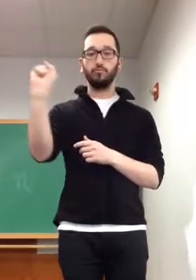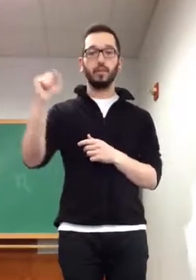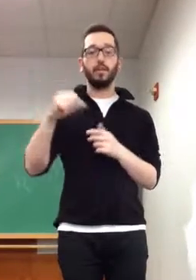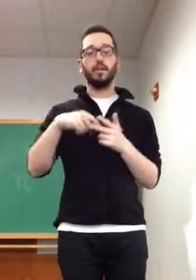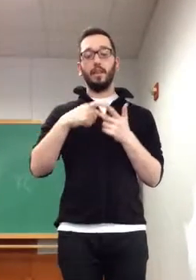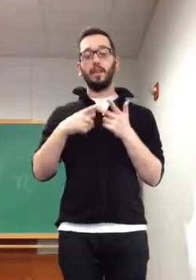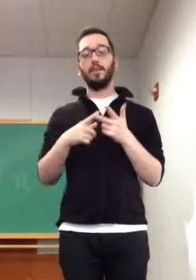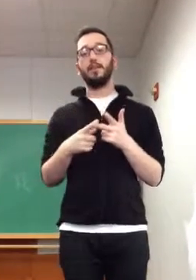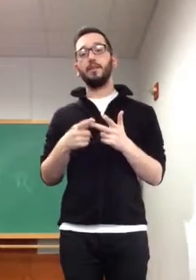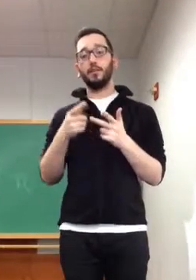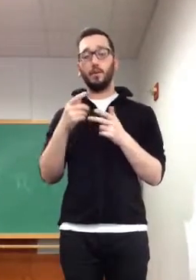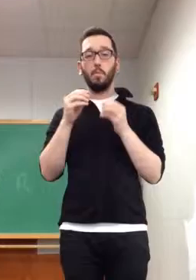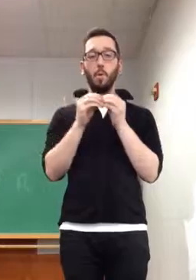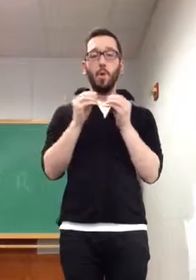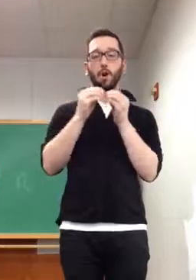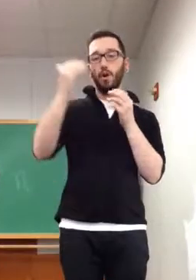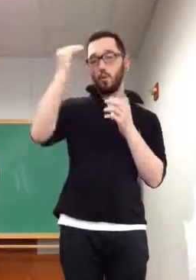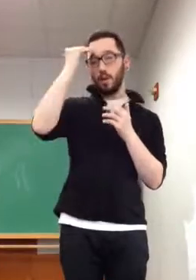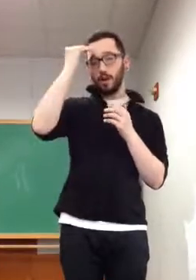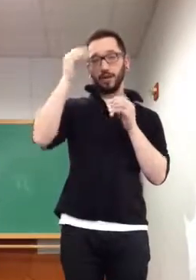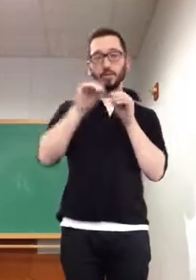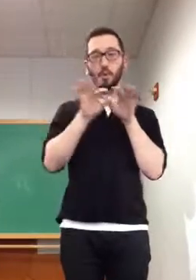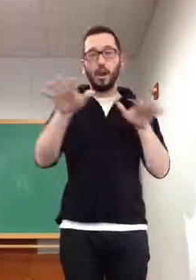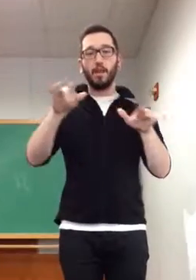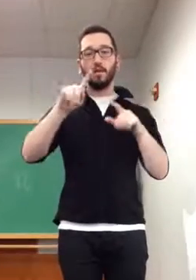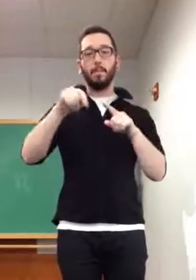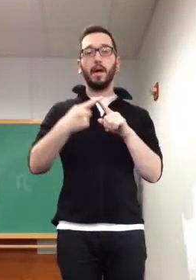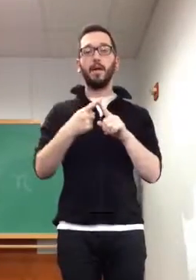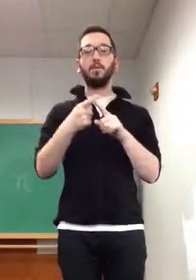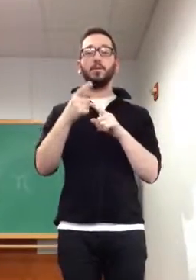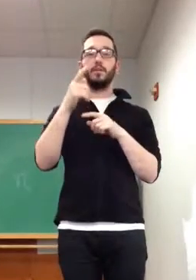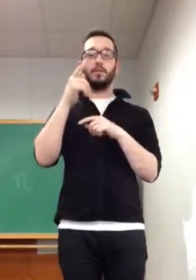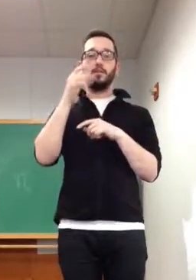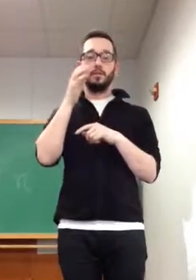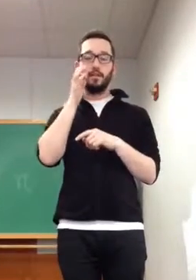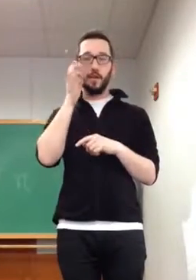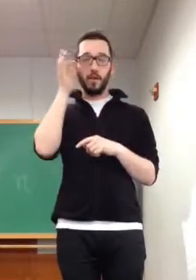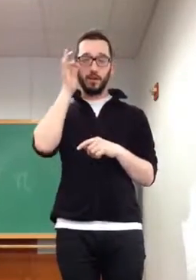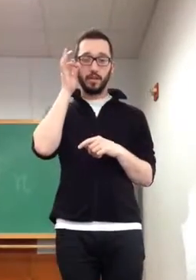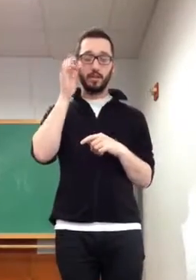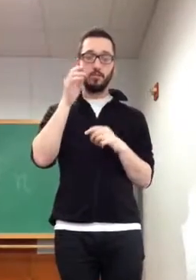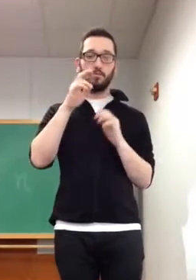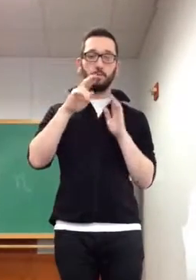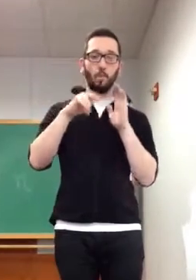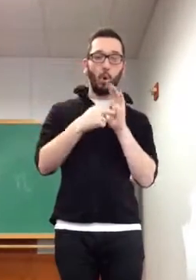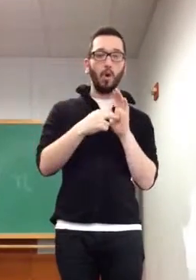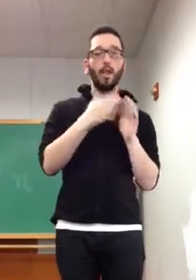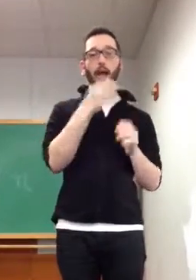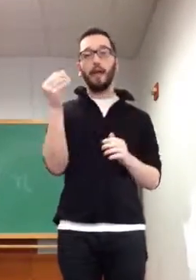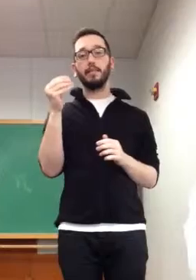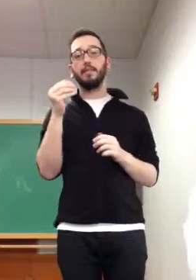increased awareness of the role of Native Americans and immigrant groups